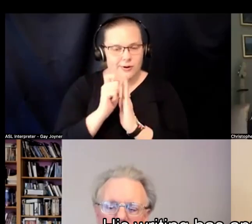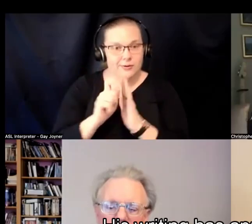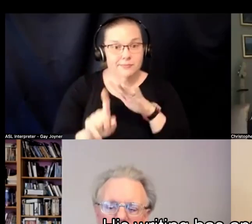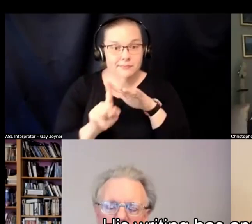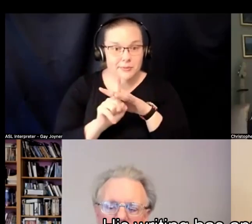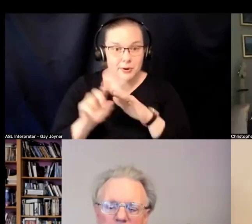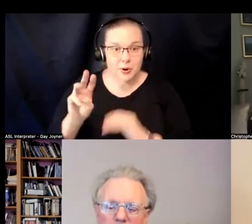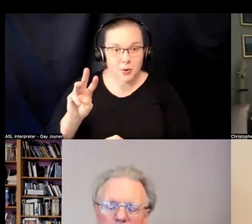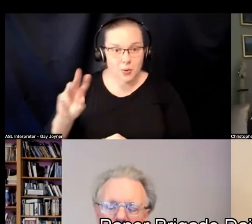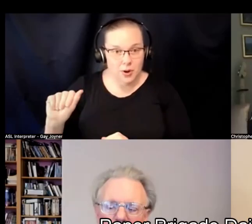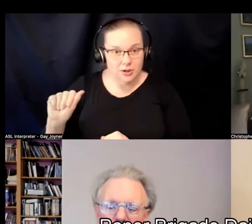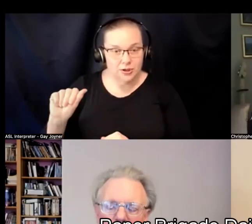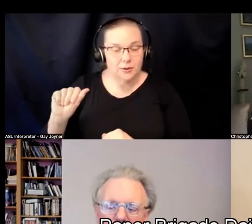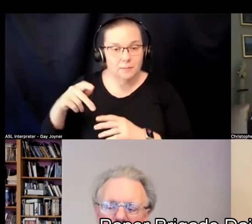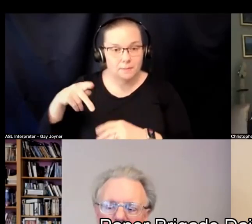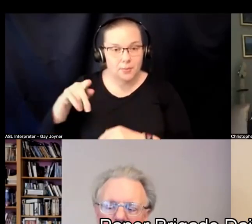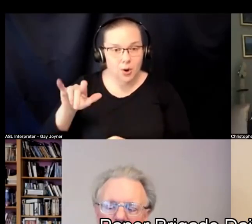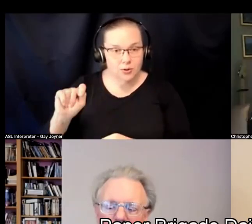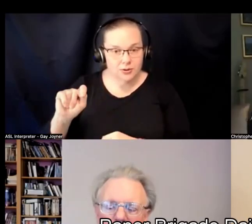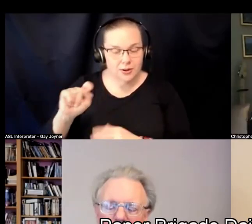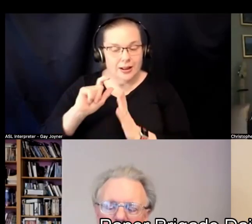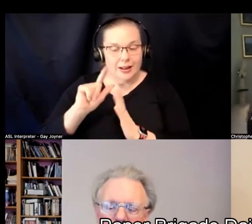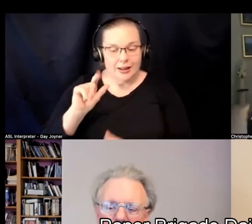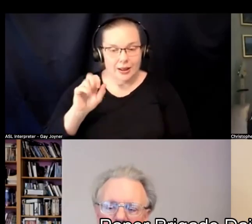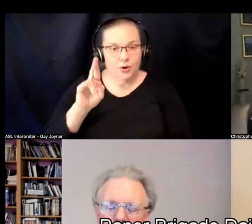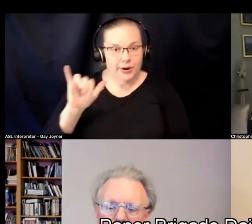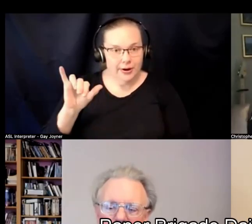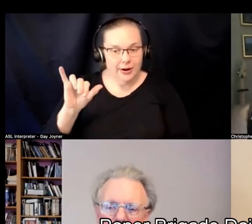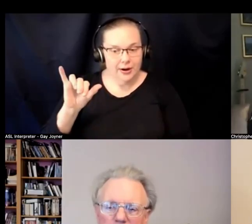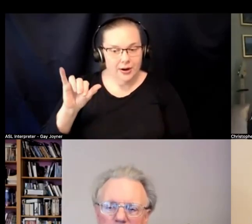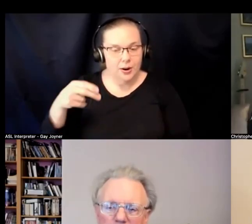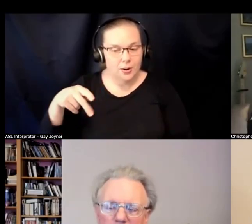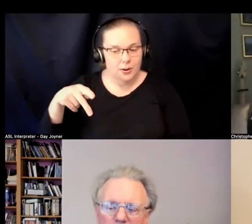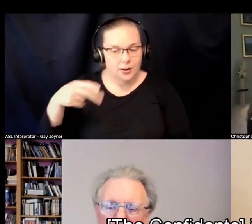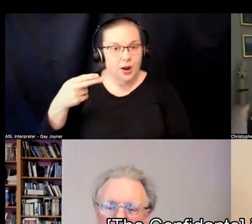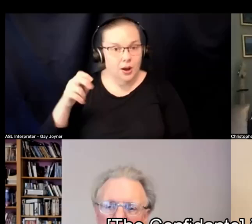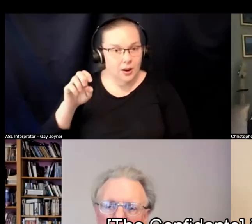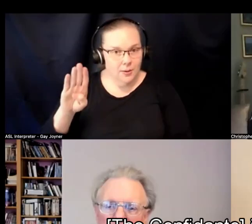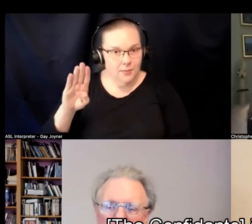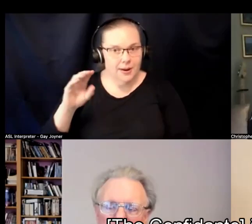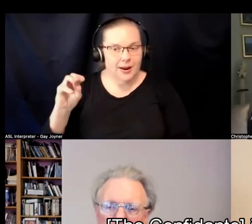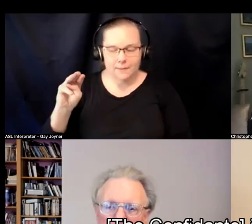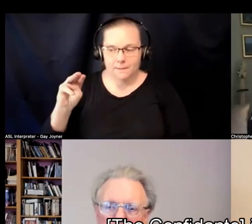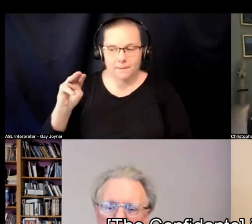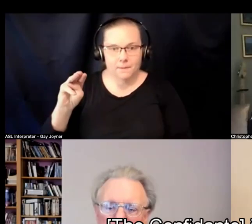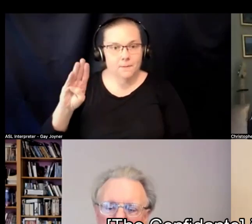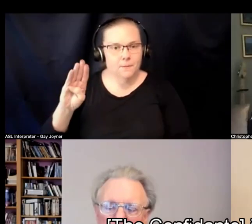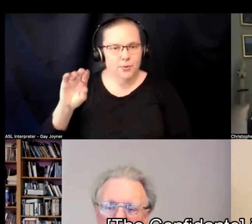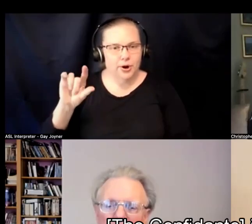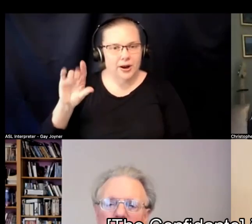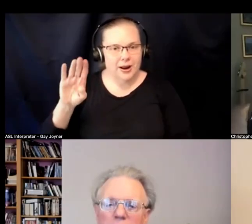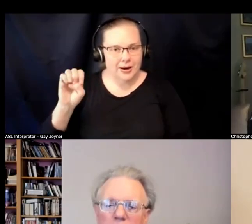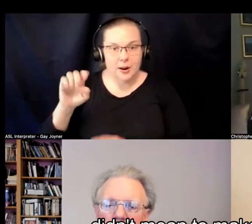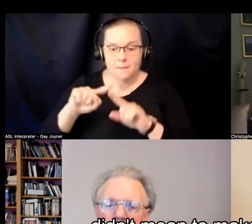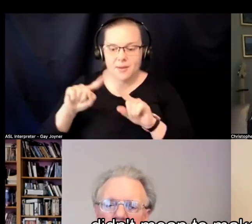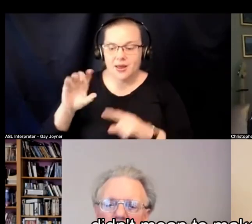Post, Literary Hub, Paper Brigade Daily, and online publications. The Confederates is his first, or The